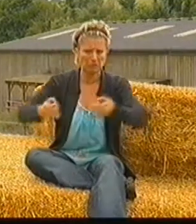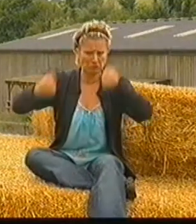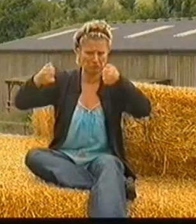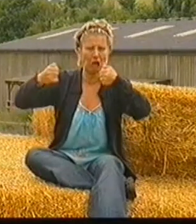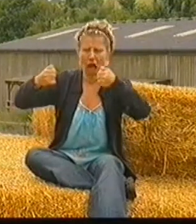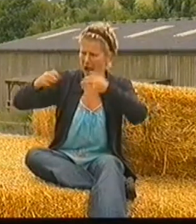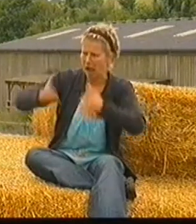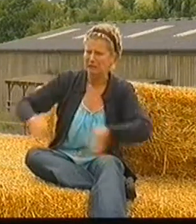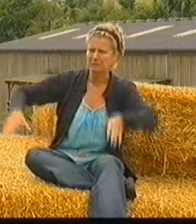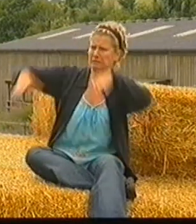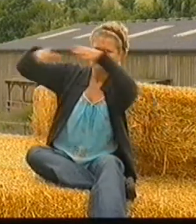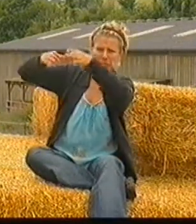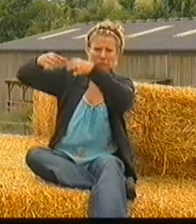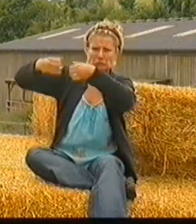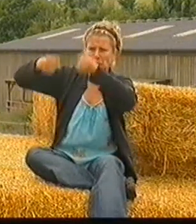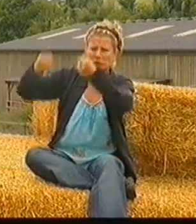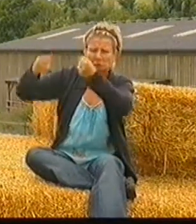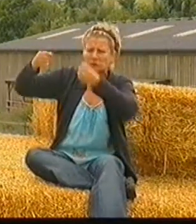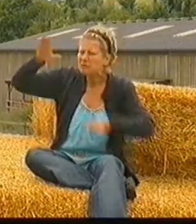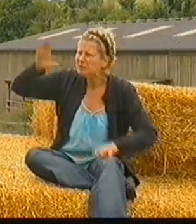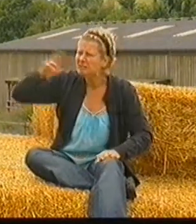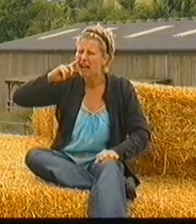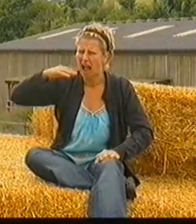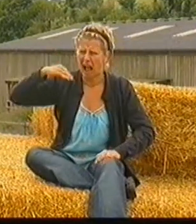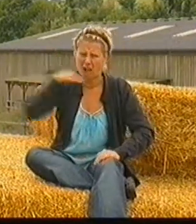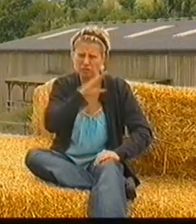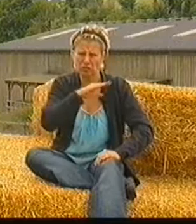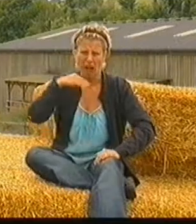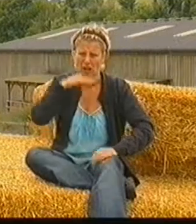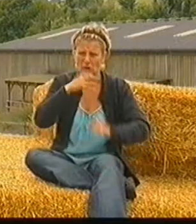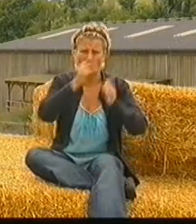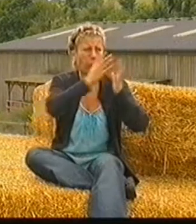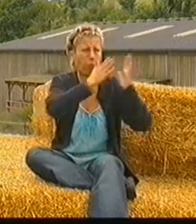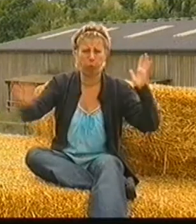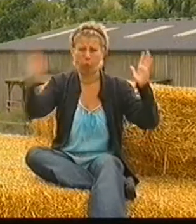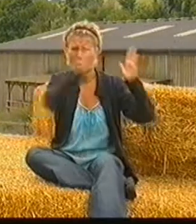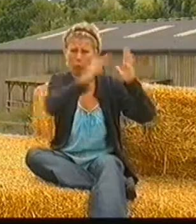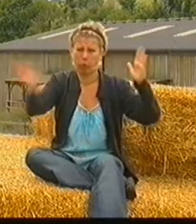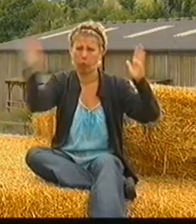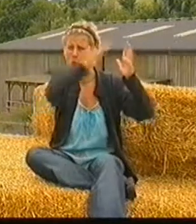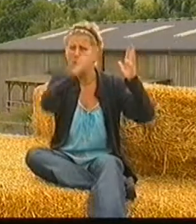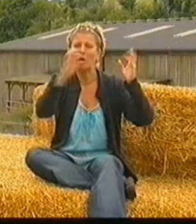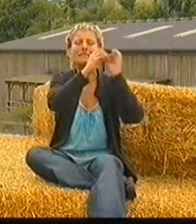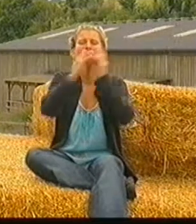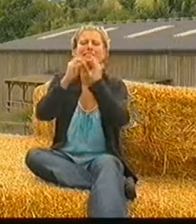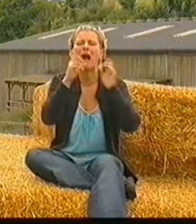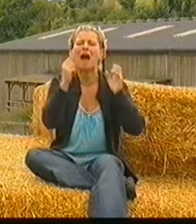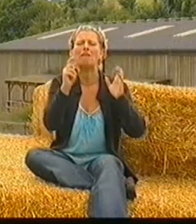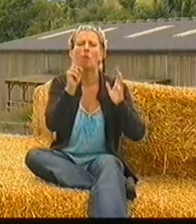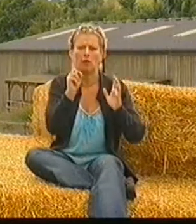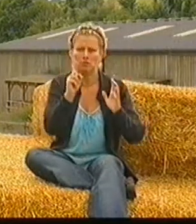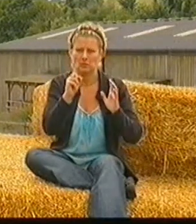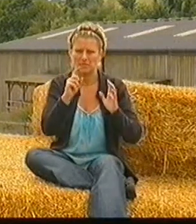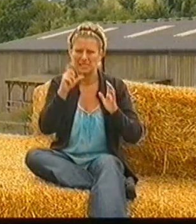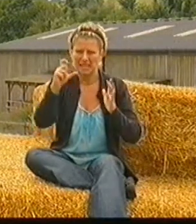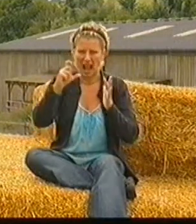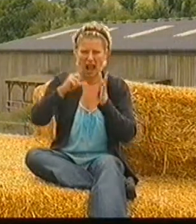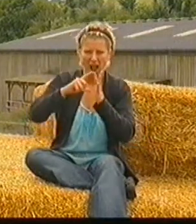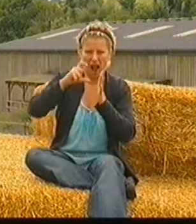closer. They were jars. There were hundreds of them, and upon each one was written the word